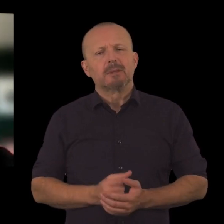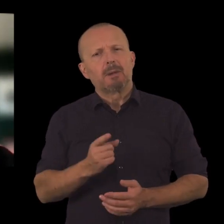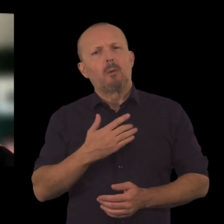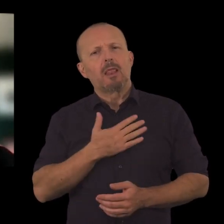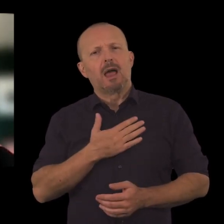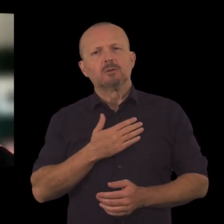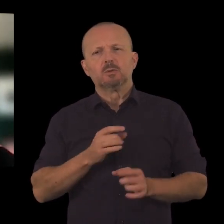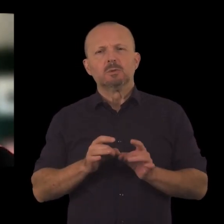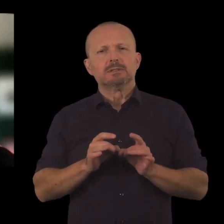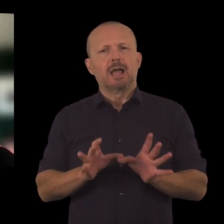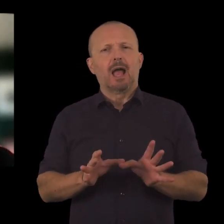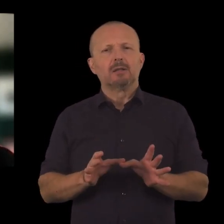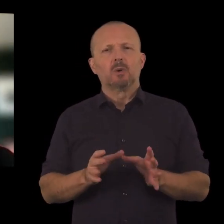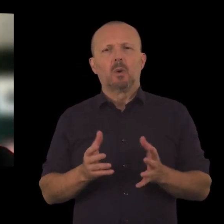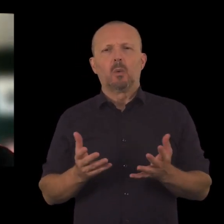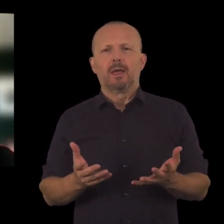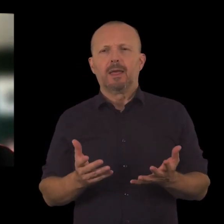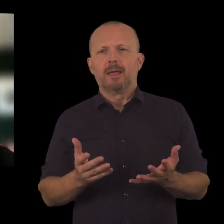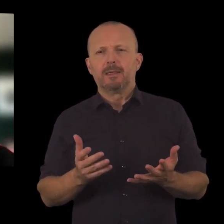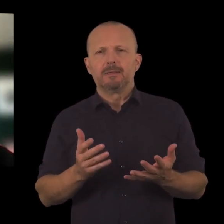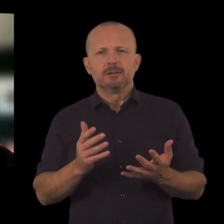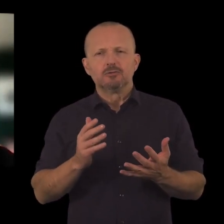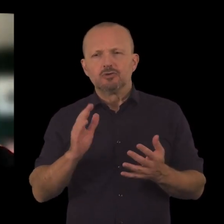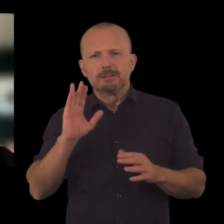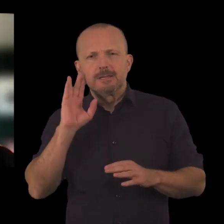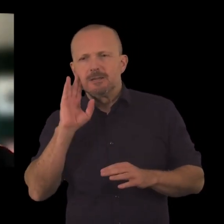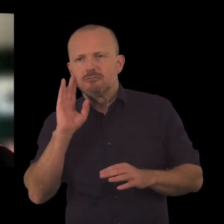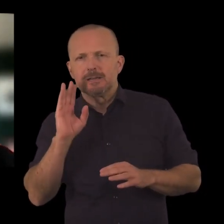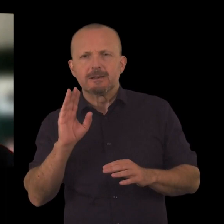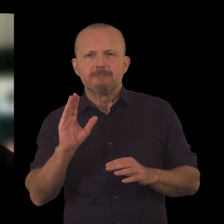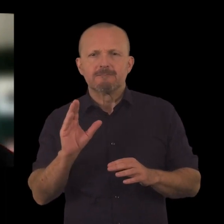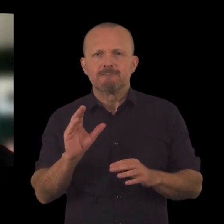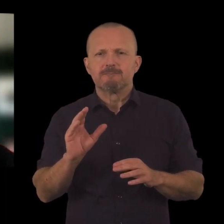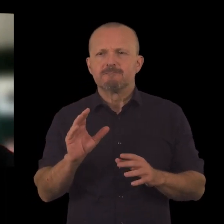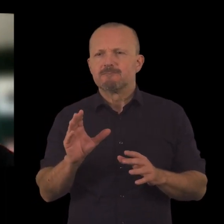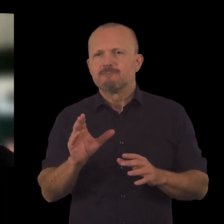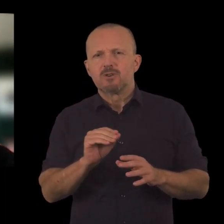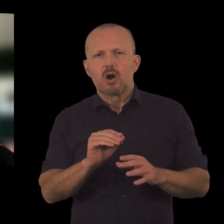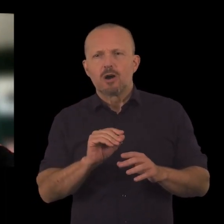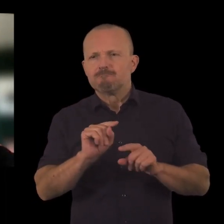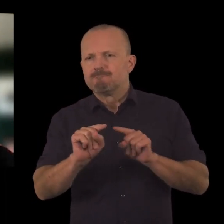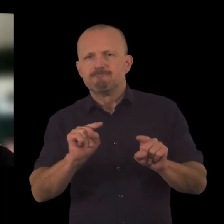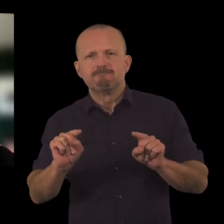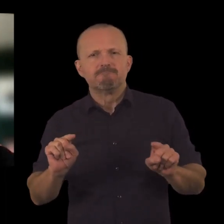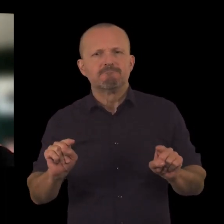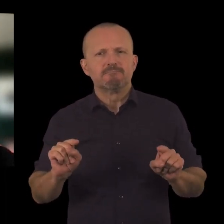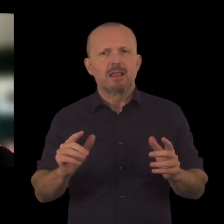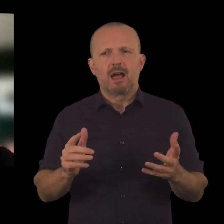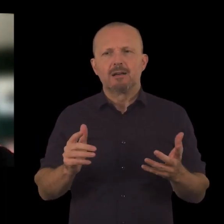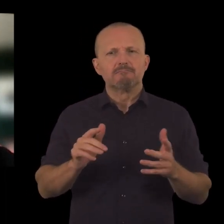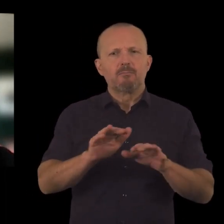well. But I would love to start off with just hearing a little bit